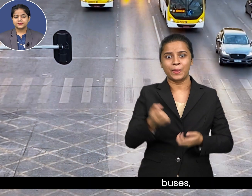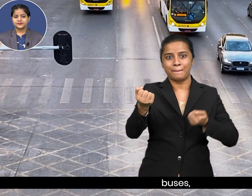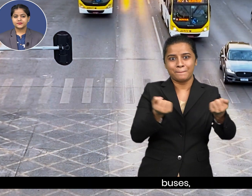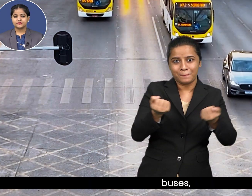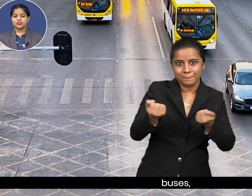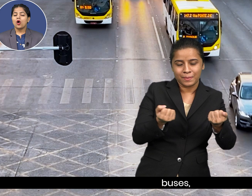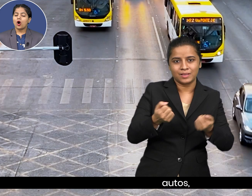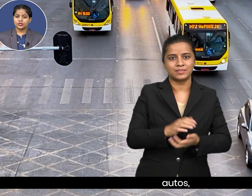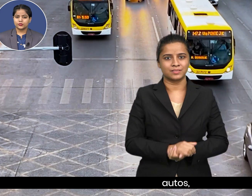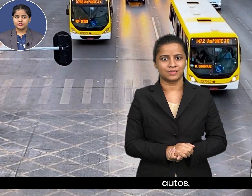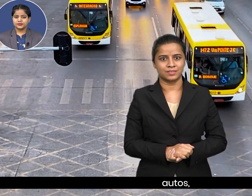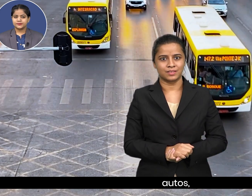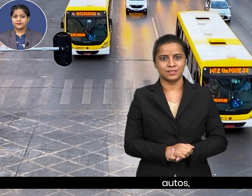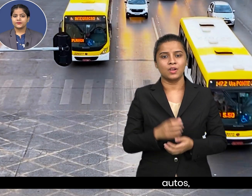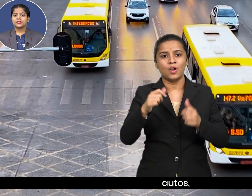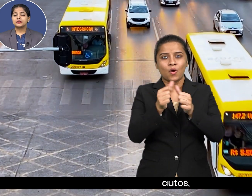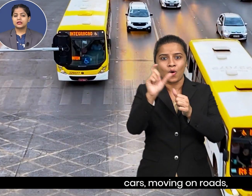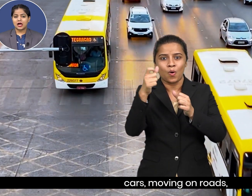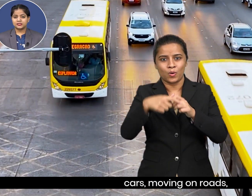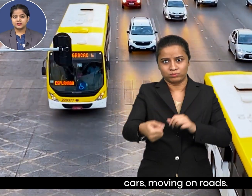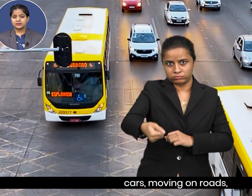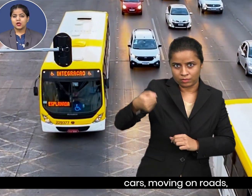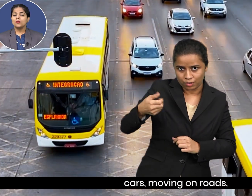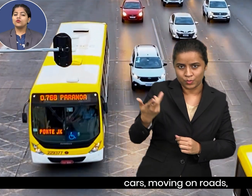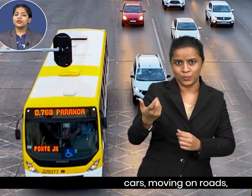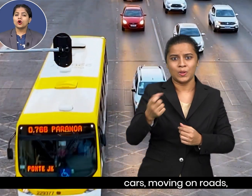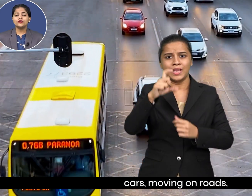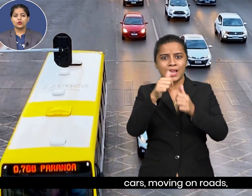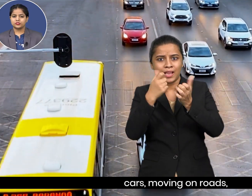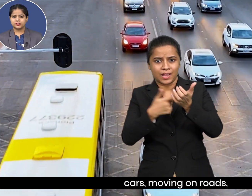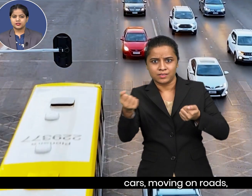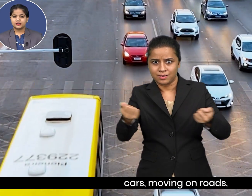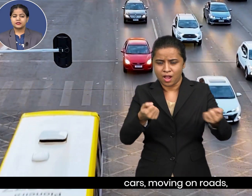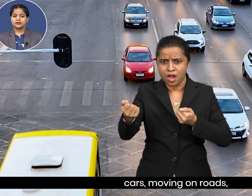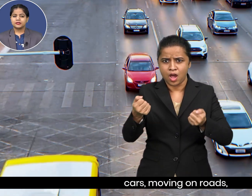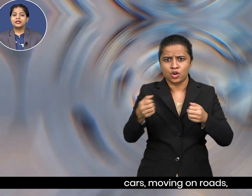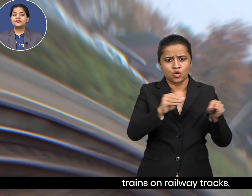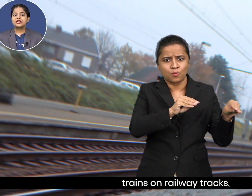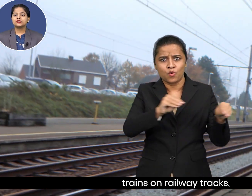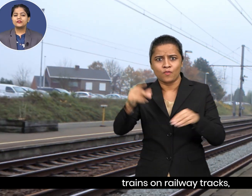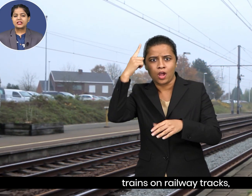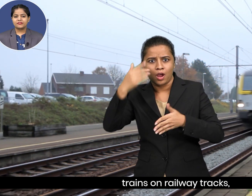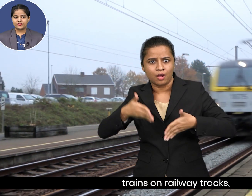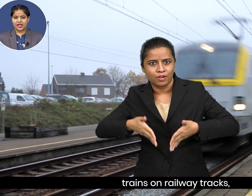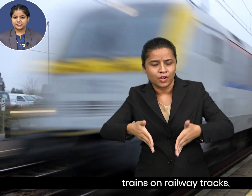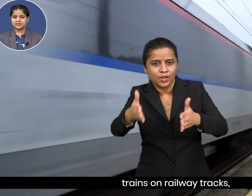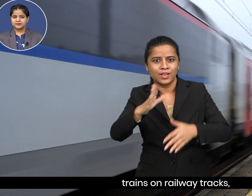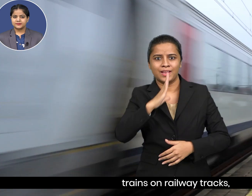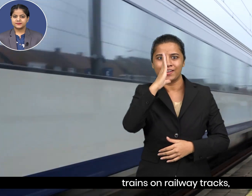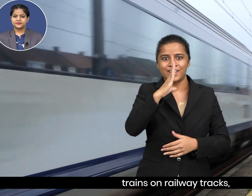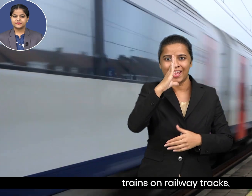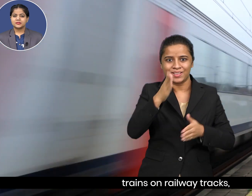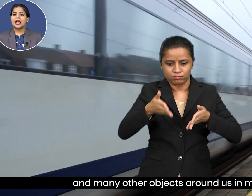buses, autos, carts moving on roads, trains on railway